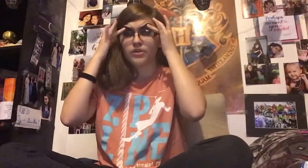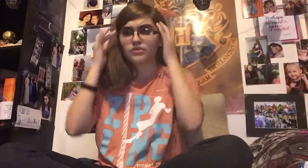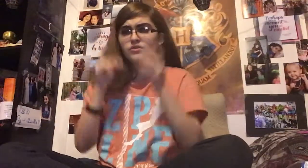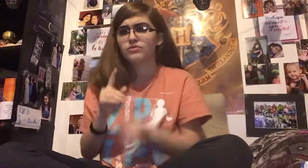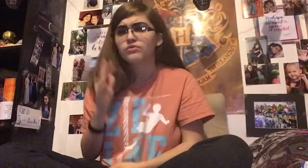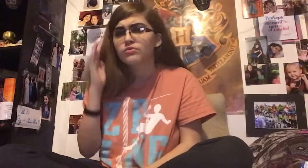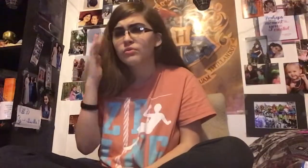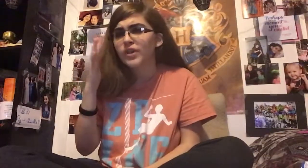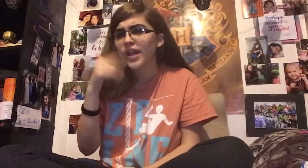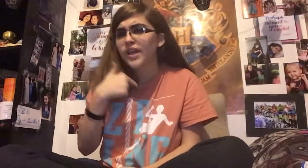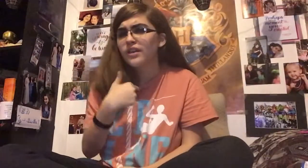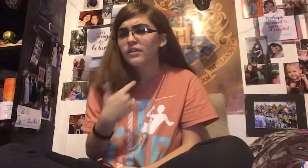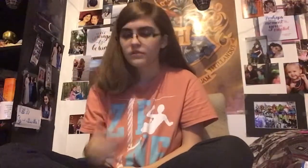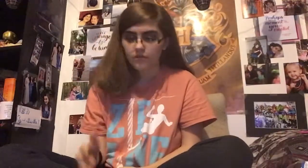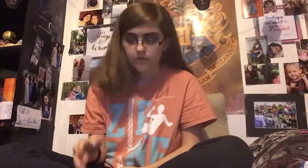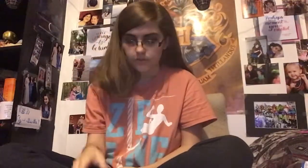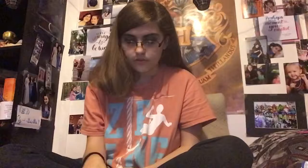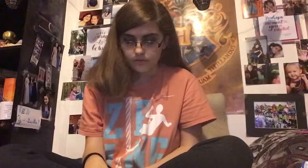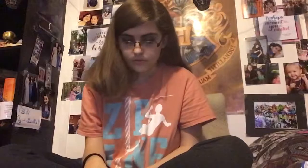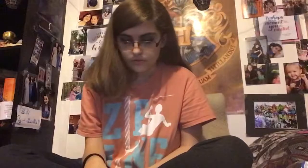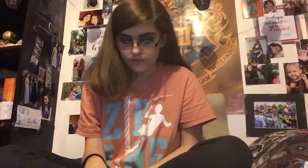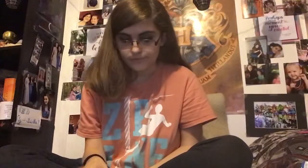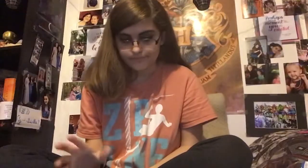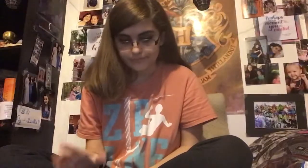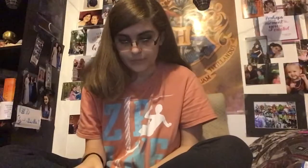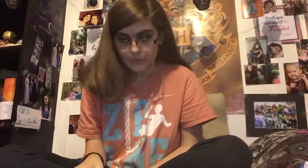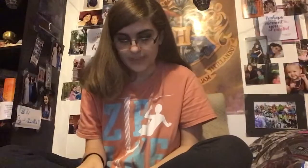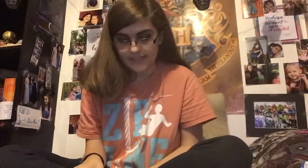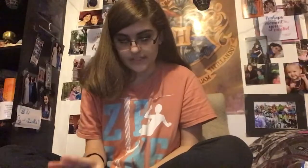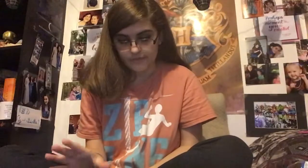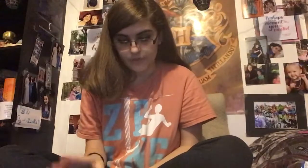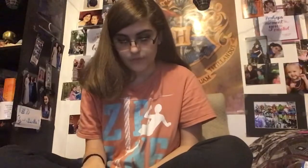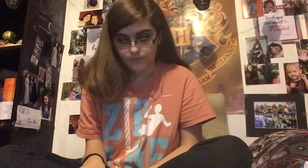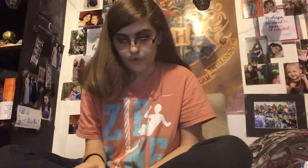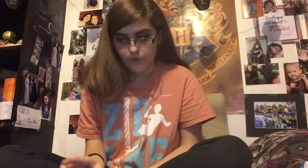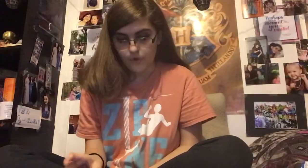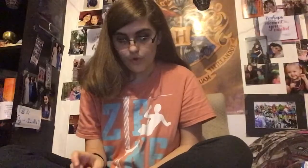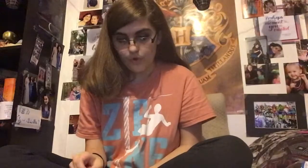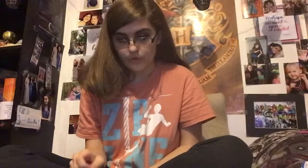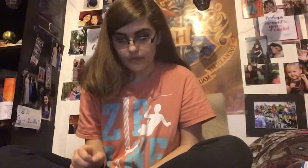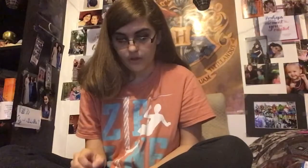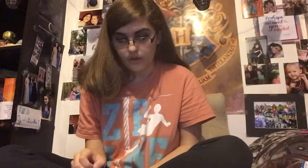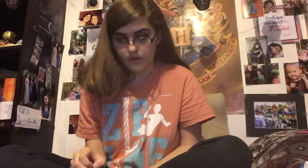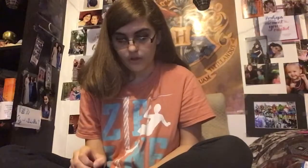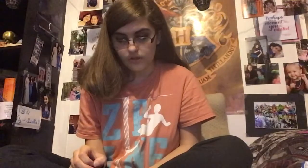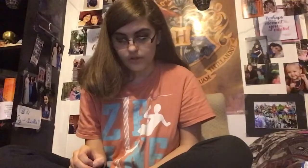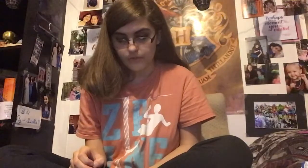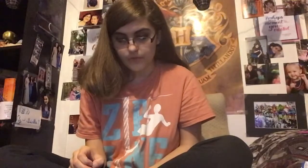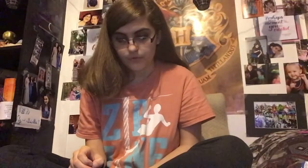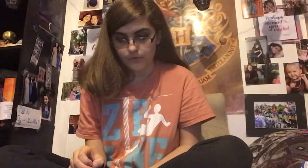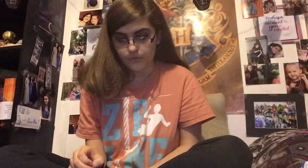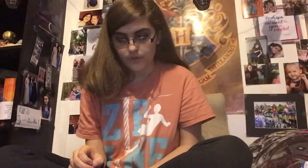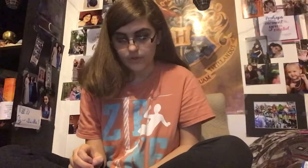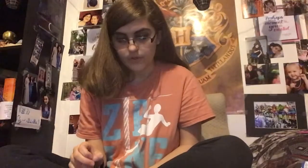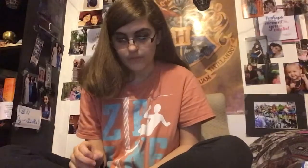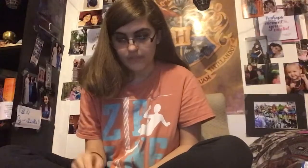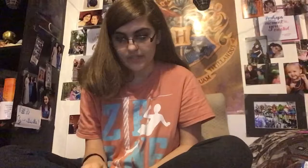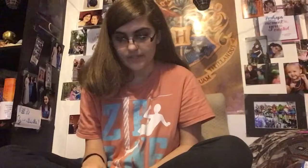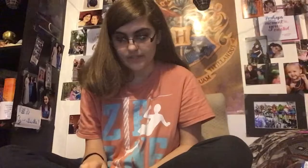eyebrows. Will I? It won't make any sense if you don't. Or in all of you be